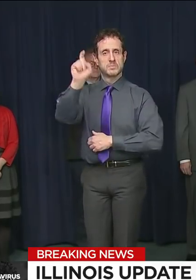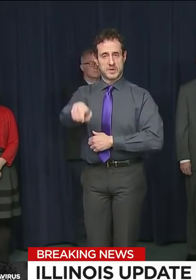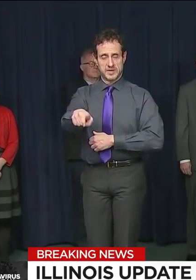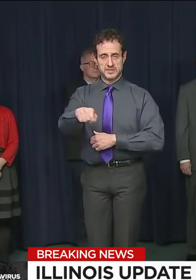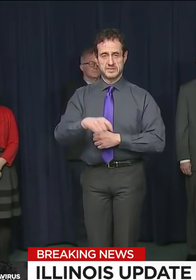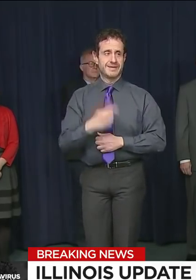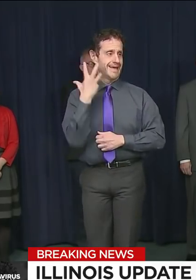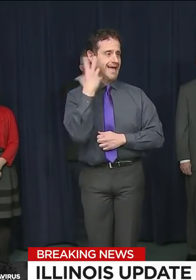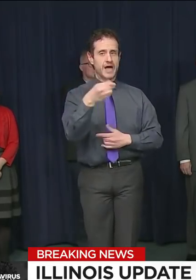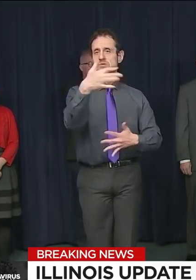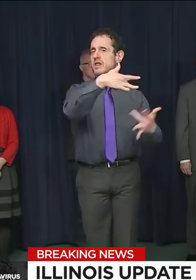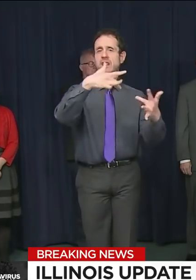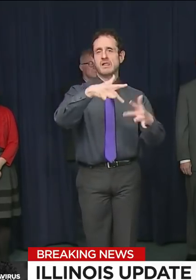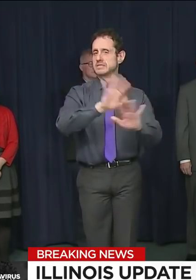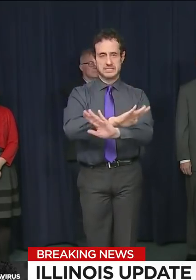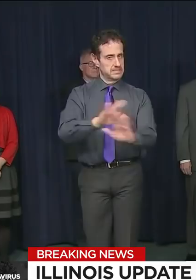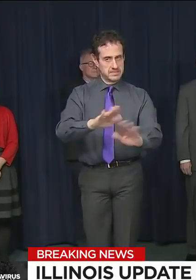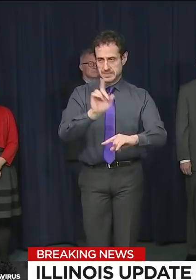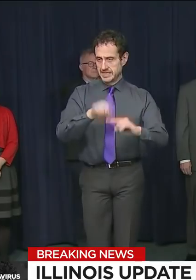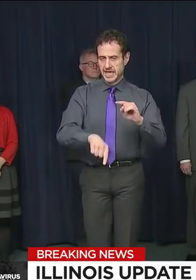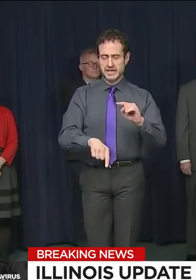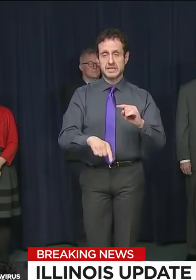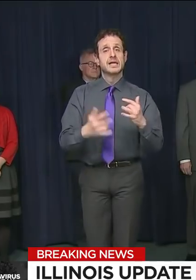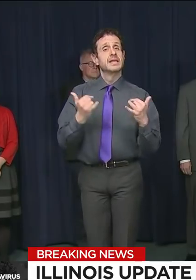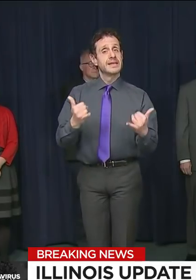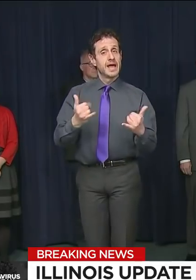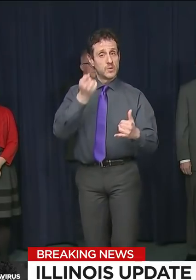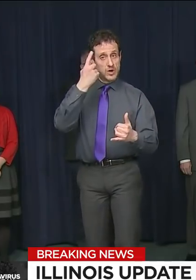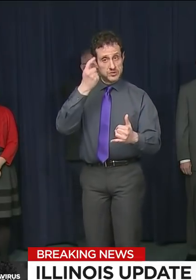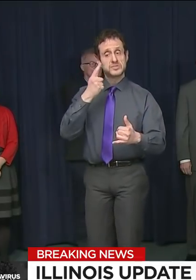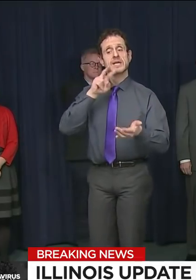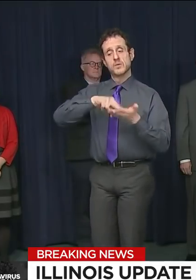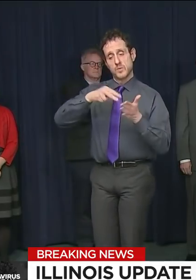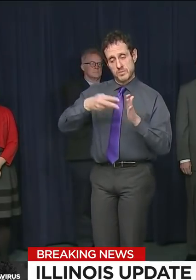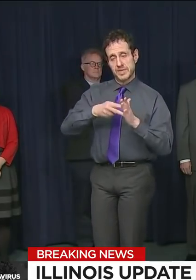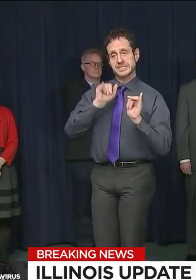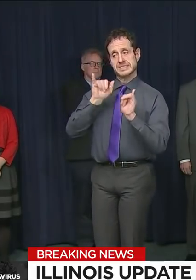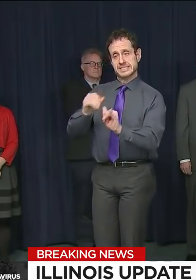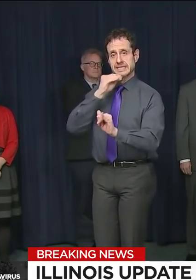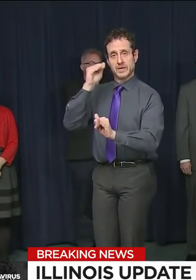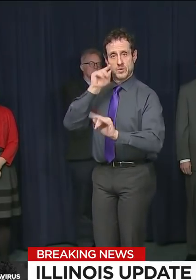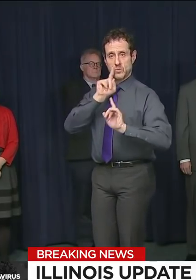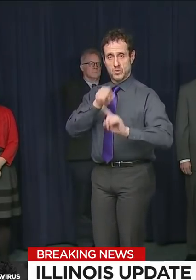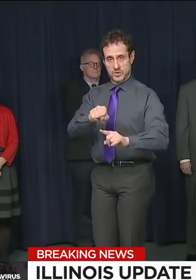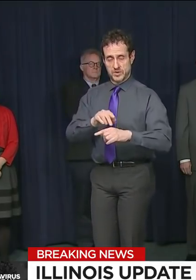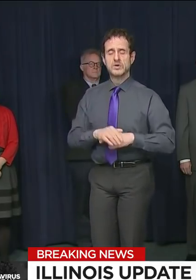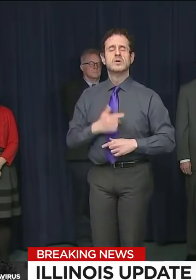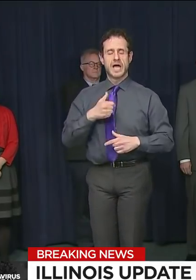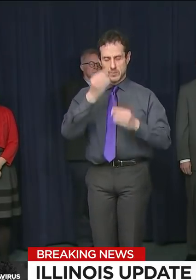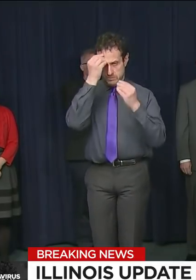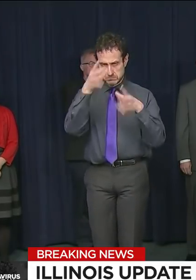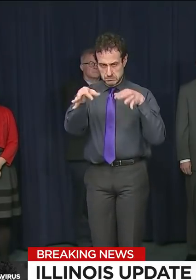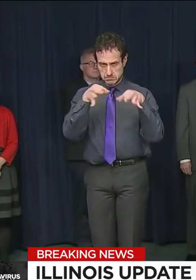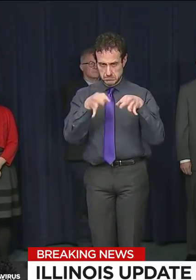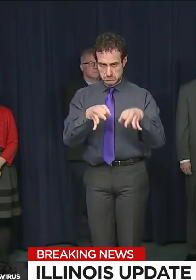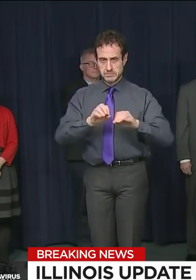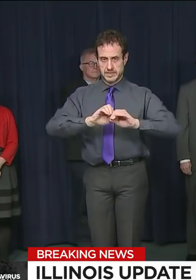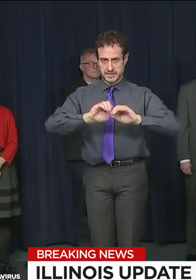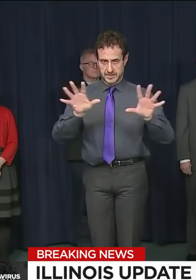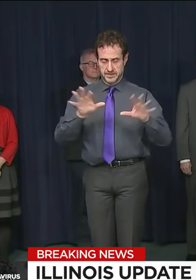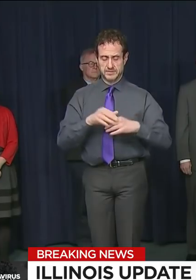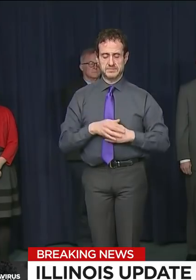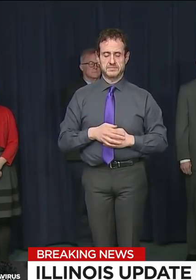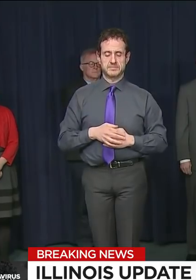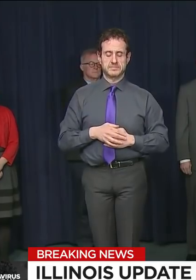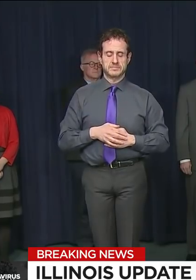of misunderstanding about what a stay-at-home order means, so I want to clarify it for everybody.